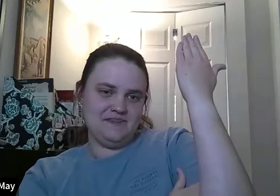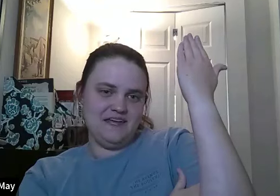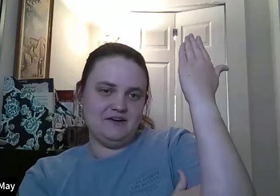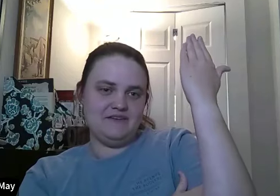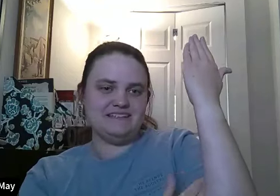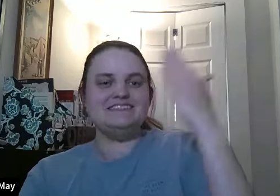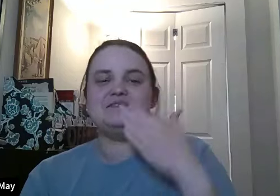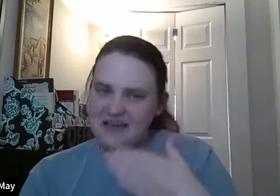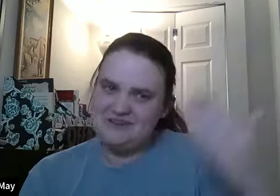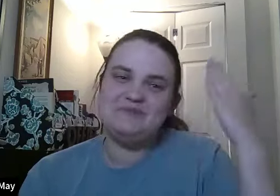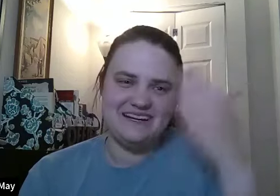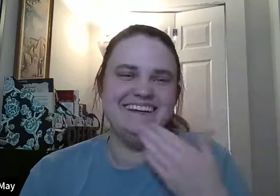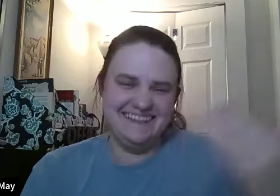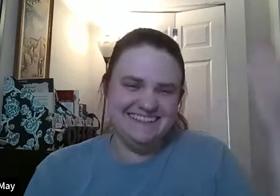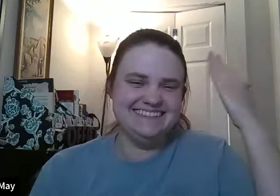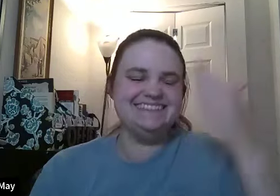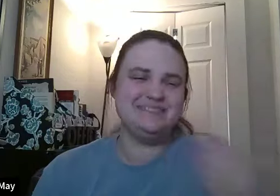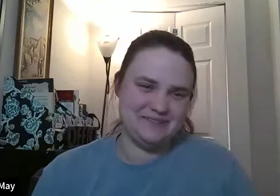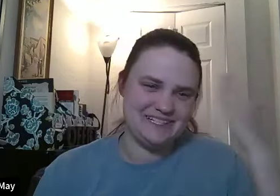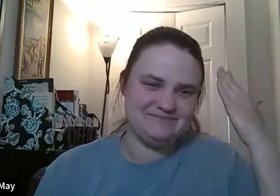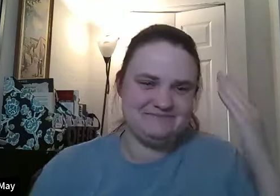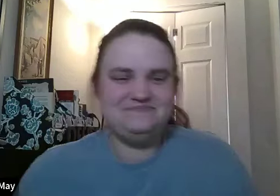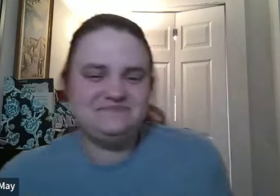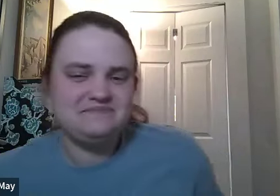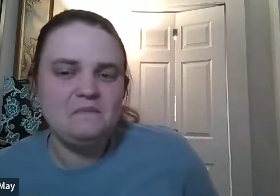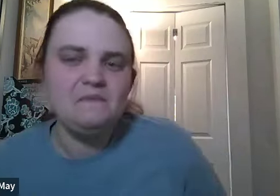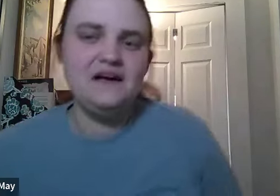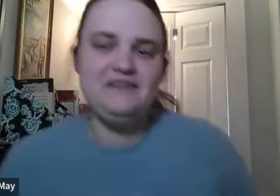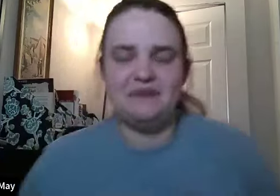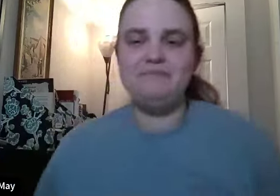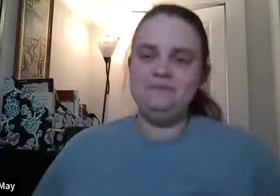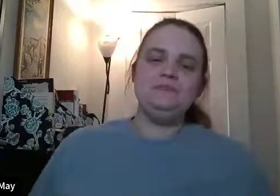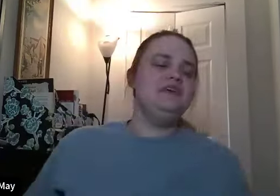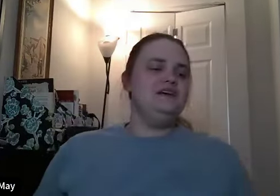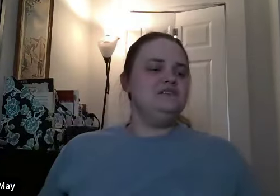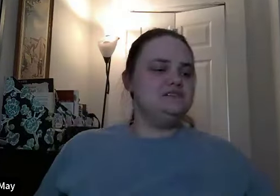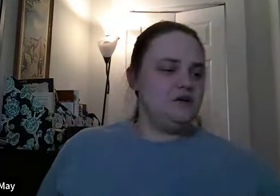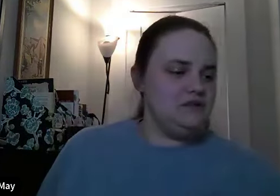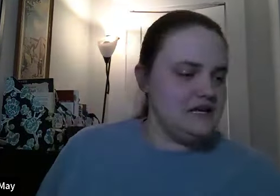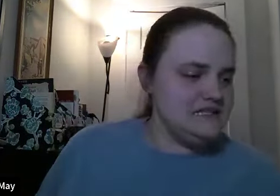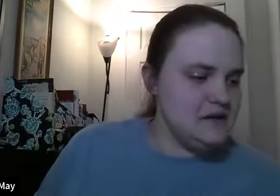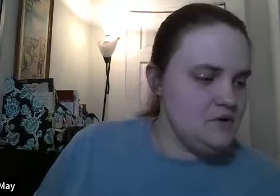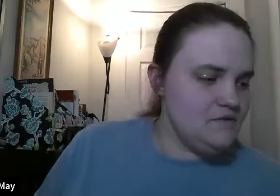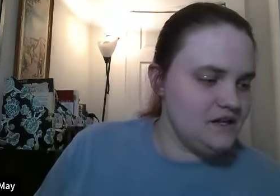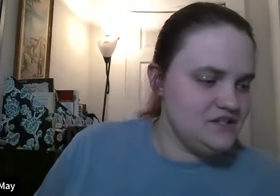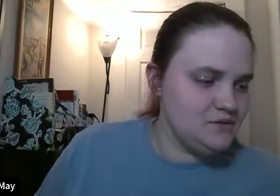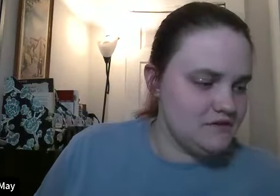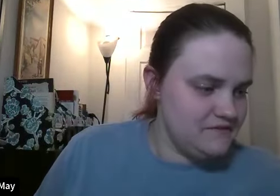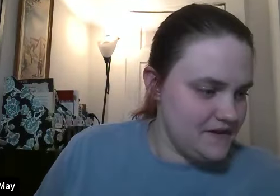And our fastest little, yeah, good morning. Good morning. Okay. So let's now move on to our